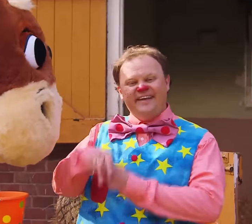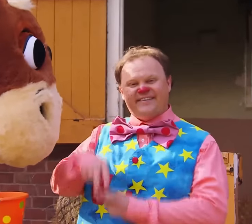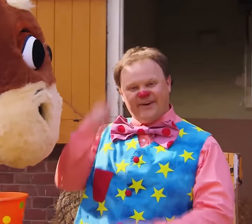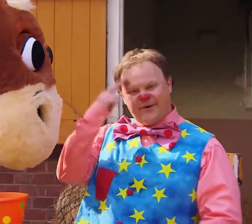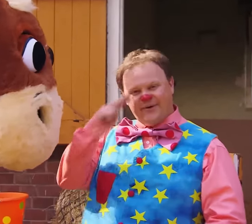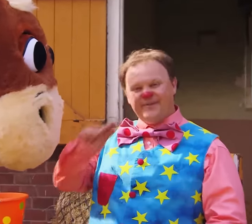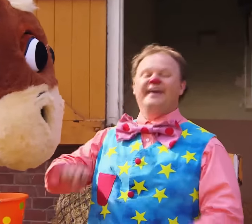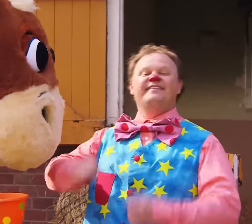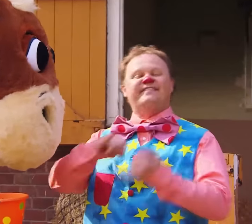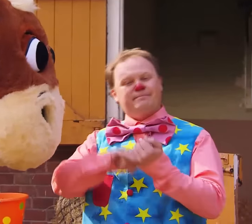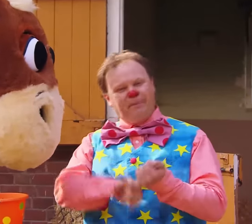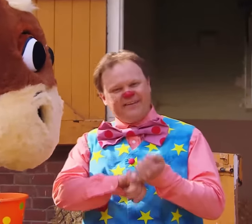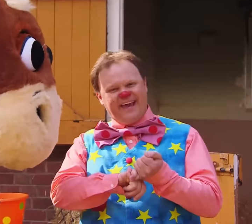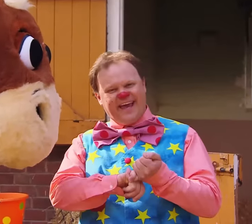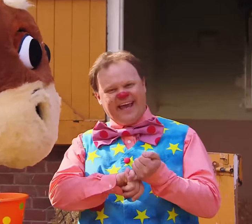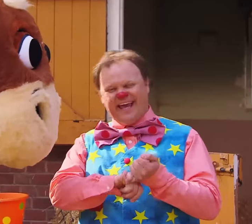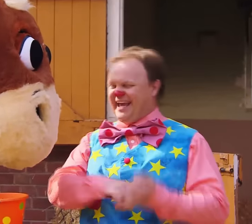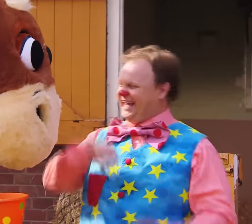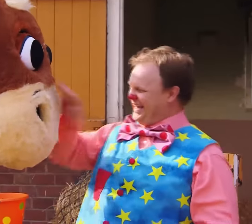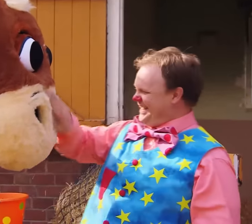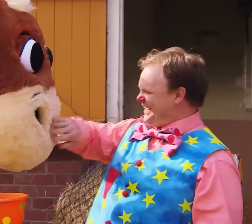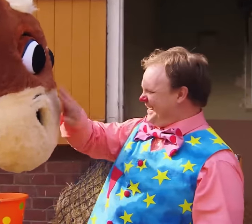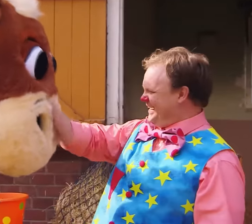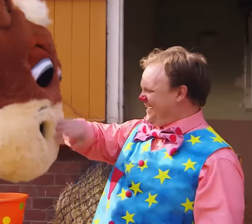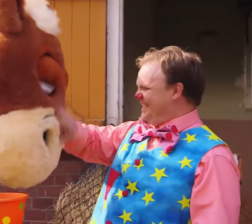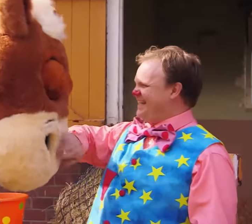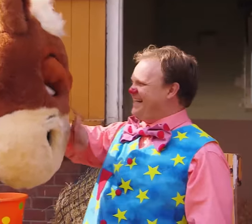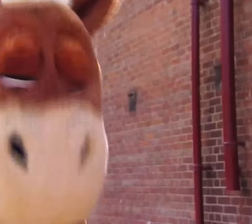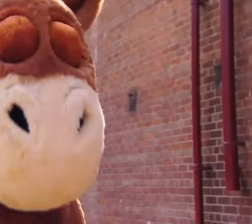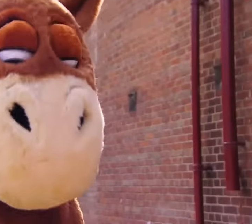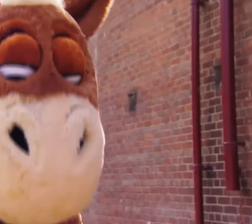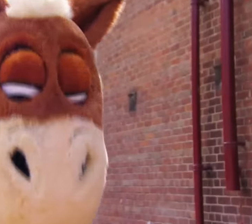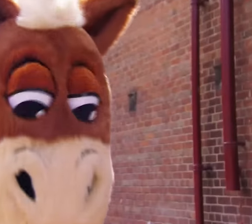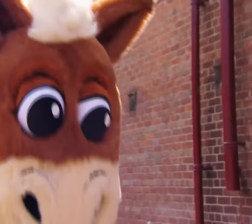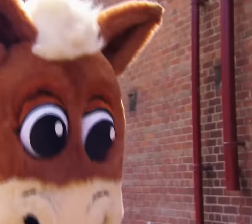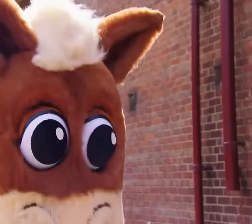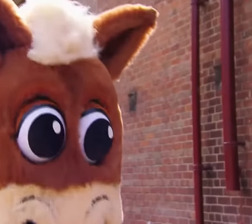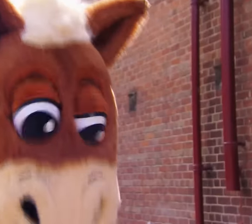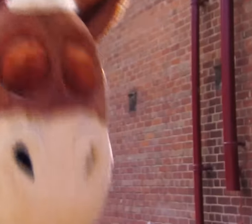She's called Spotty. Hello, Spotty.